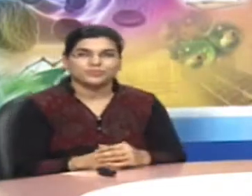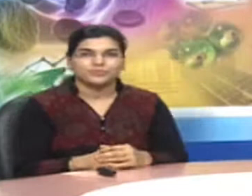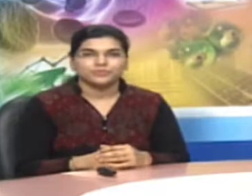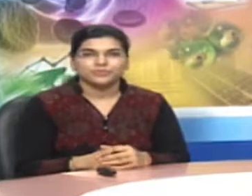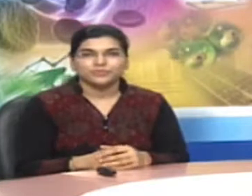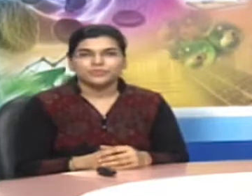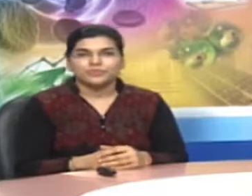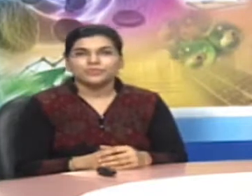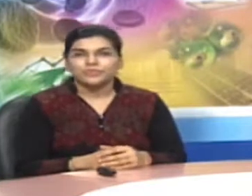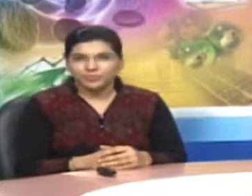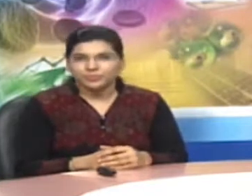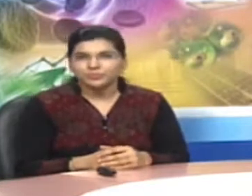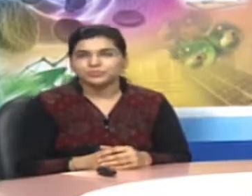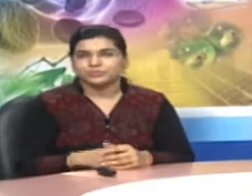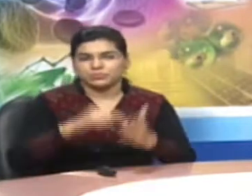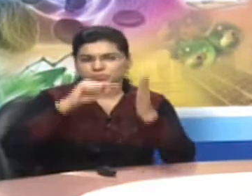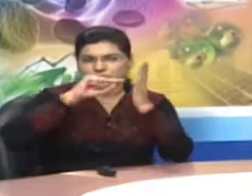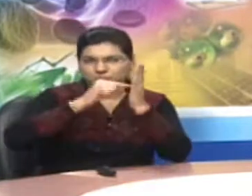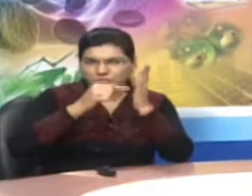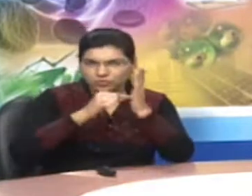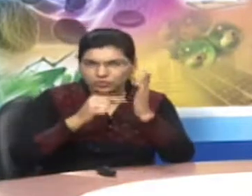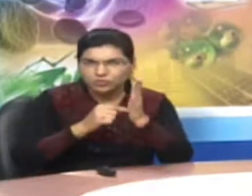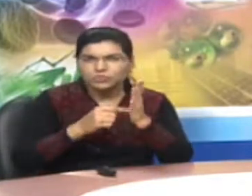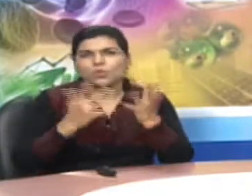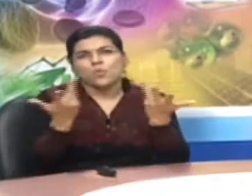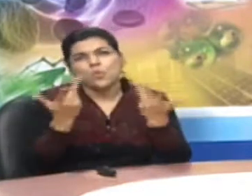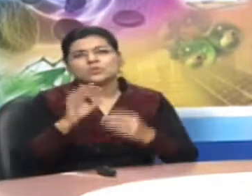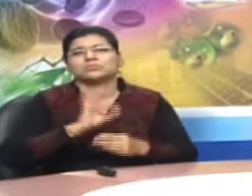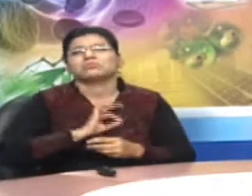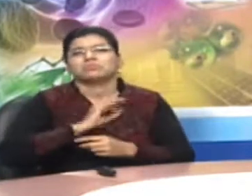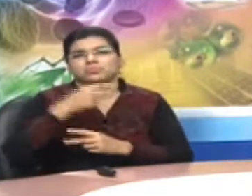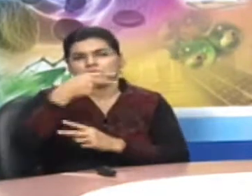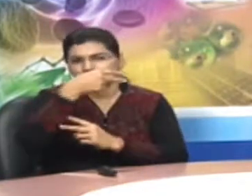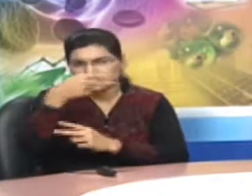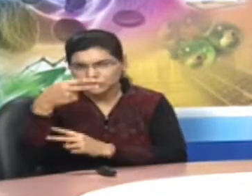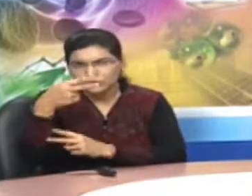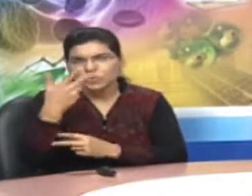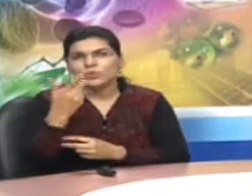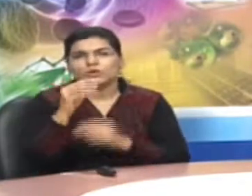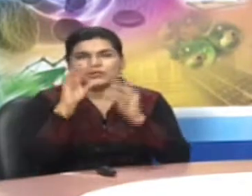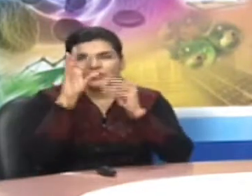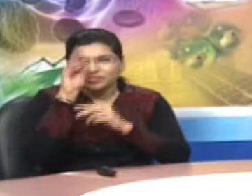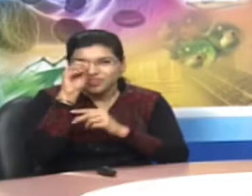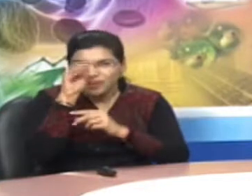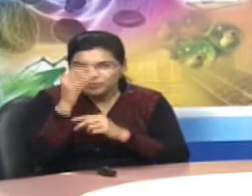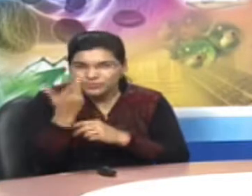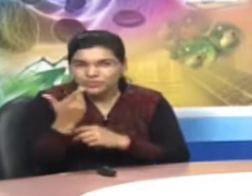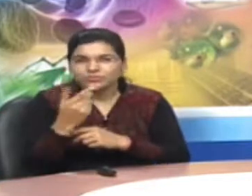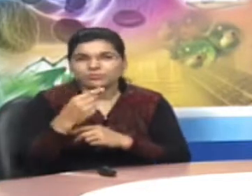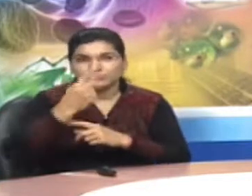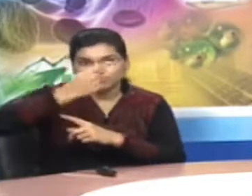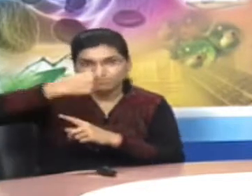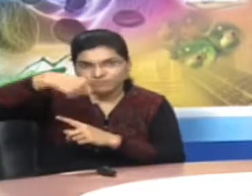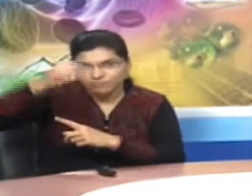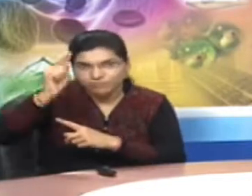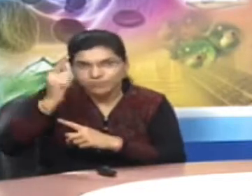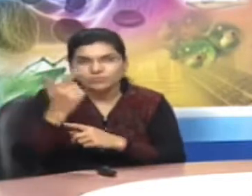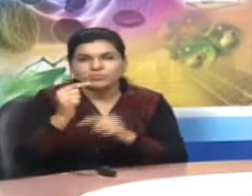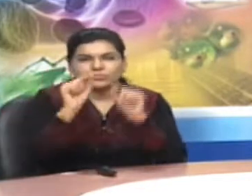as given in the slide here, when you want to give bullets to your content, divide it in different points, you can